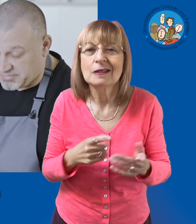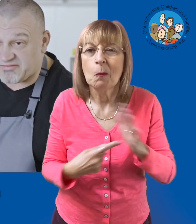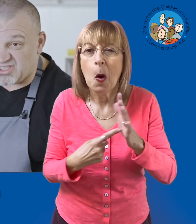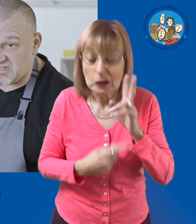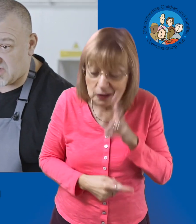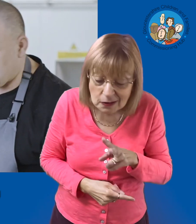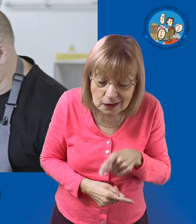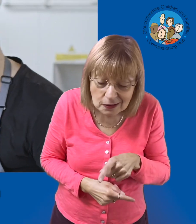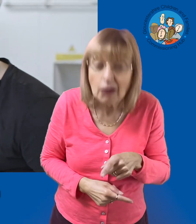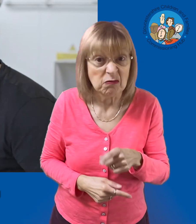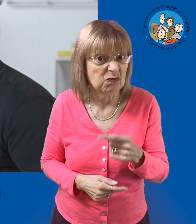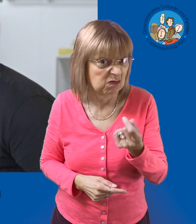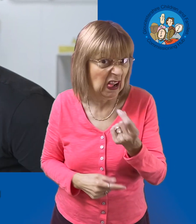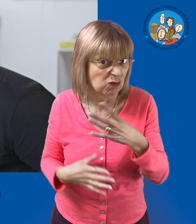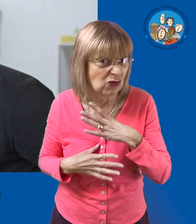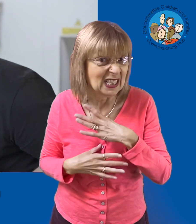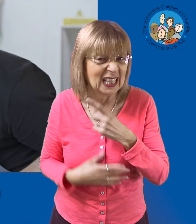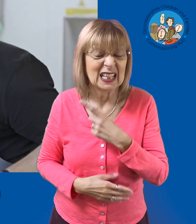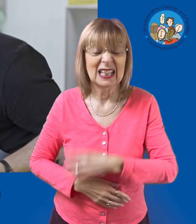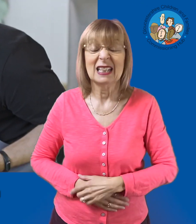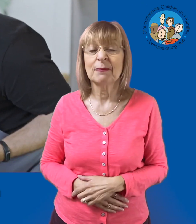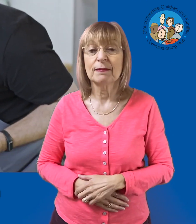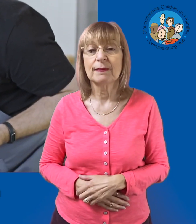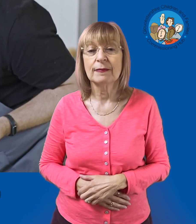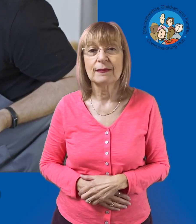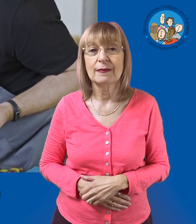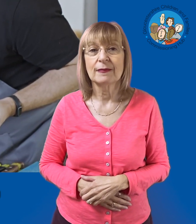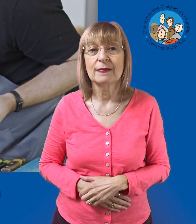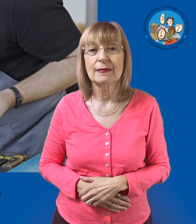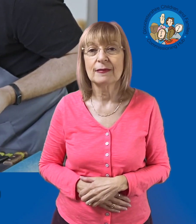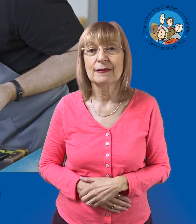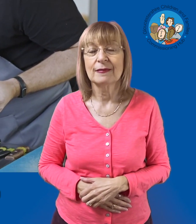going to drop a bit of onion just to see if it's hot enough.